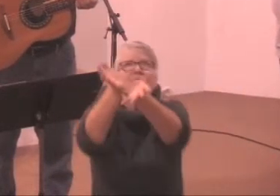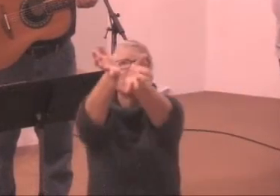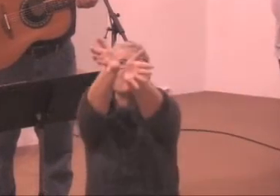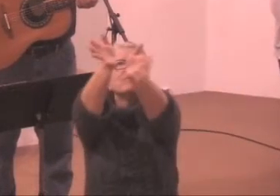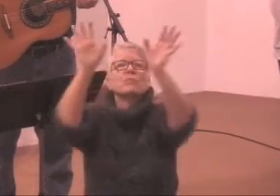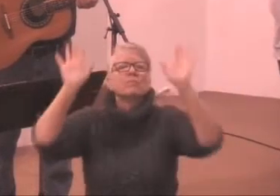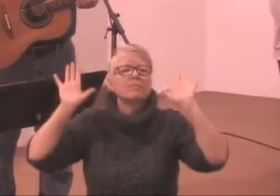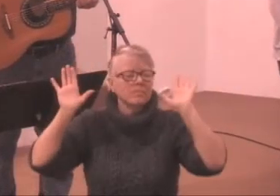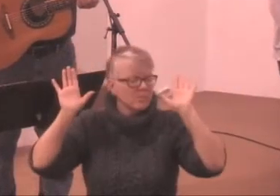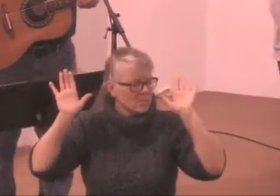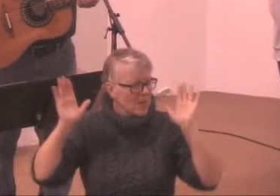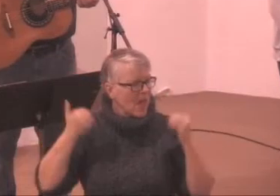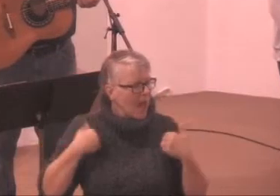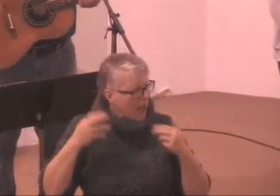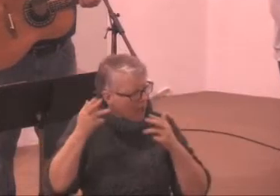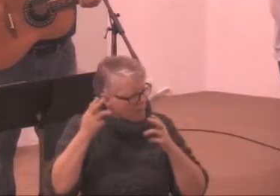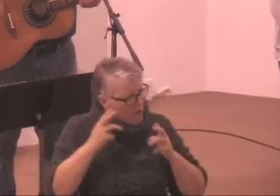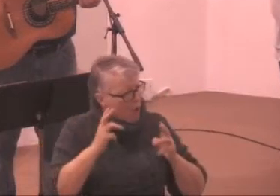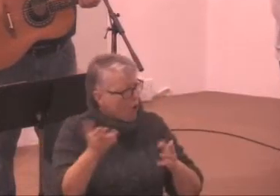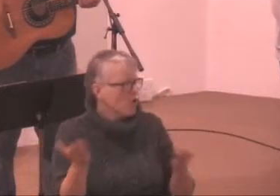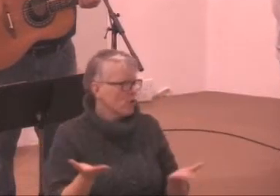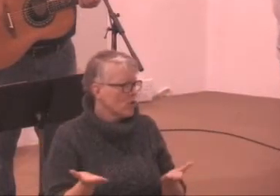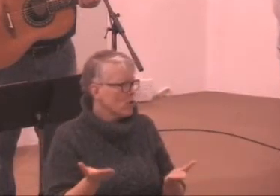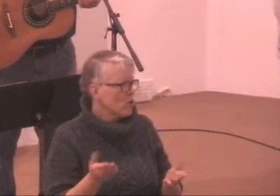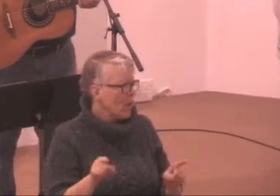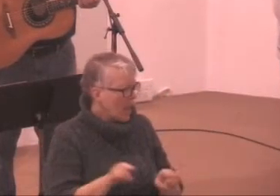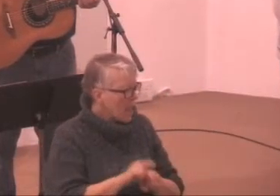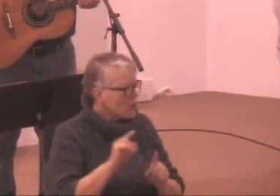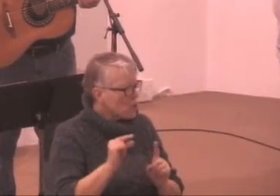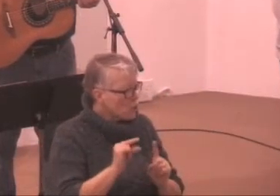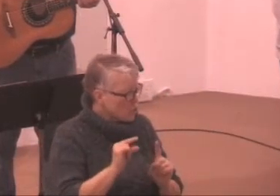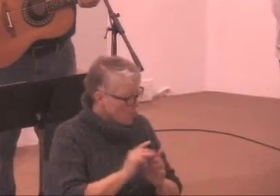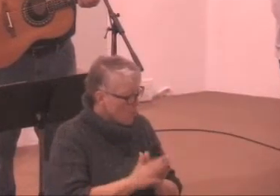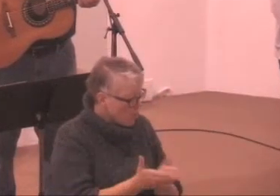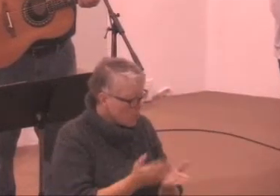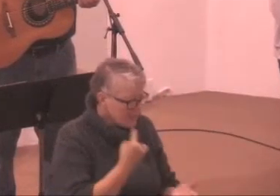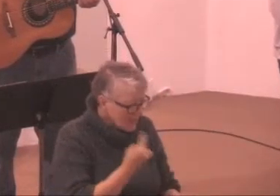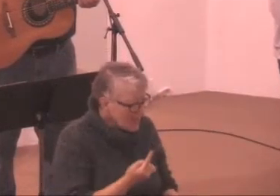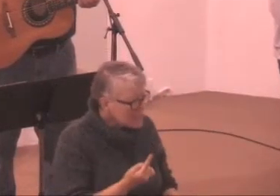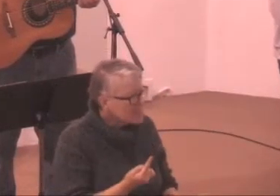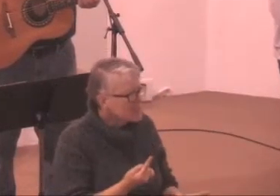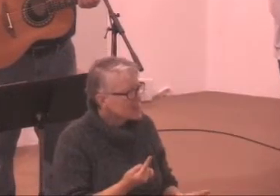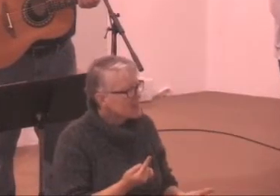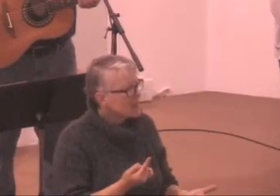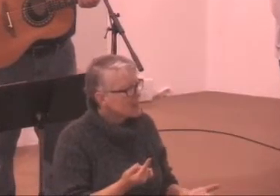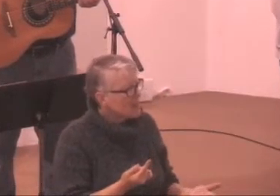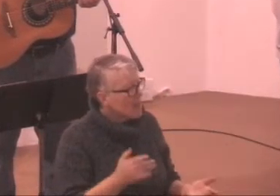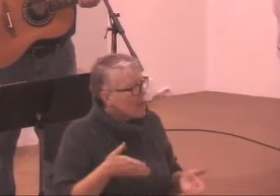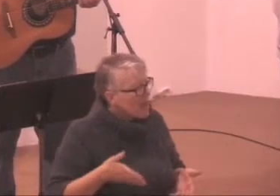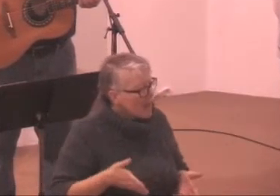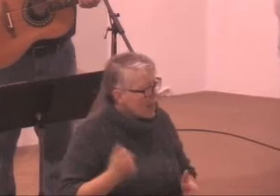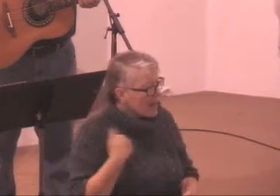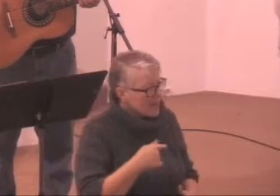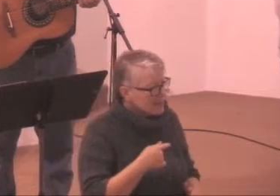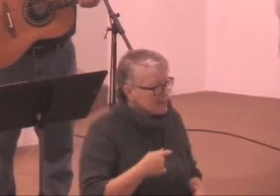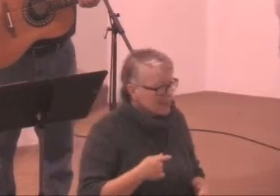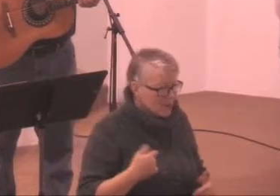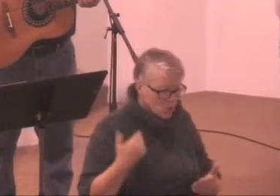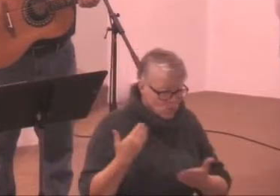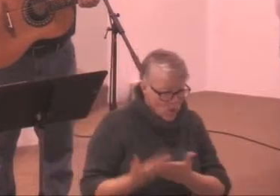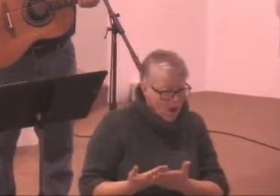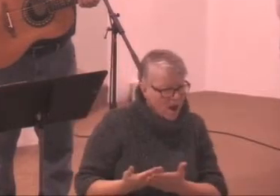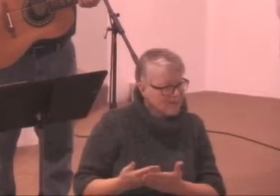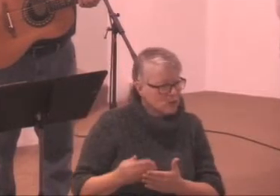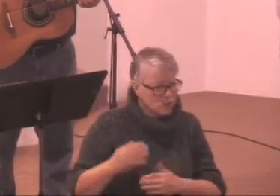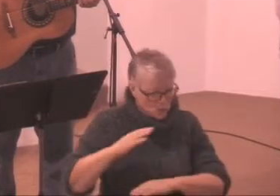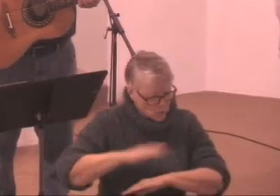place. Lord, as your word is declared, Lord, your words are life. Lord, let us come to the table of mercy, to your